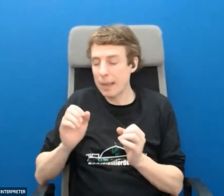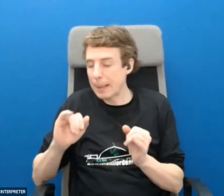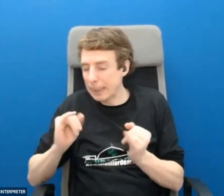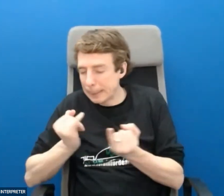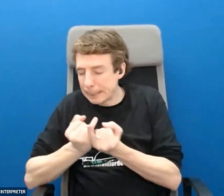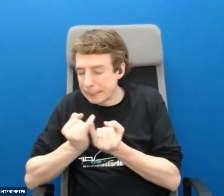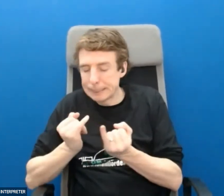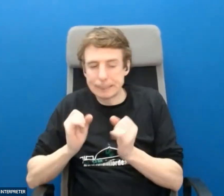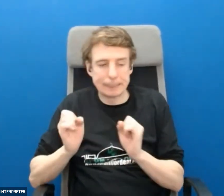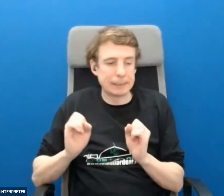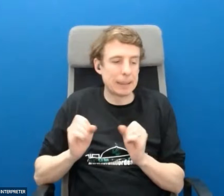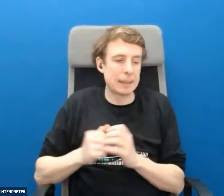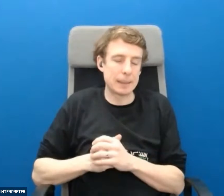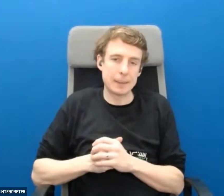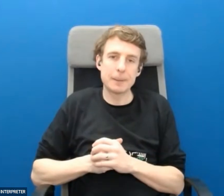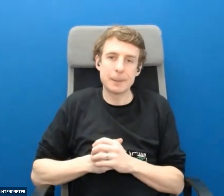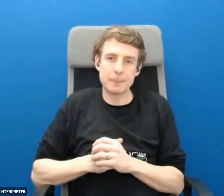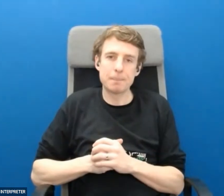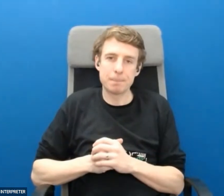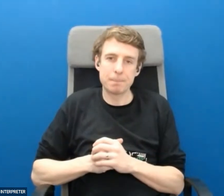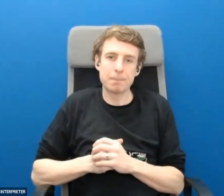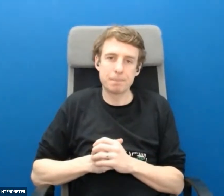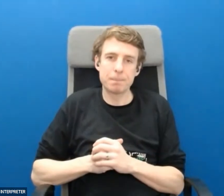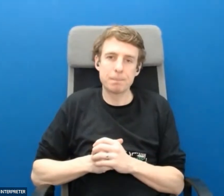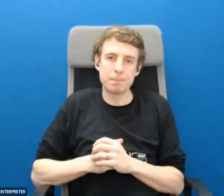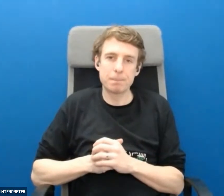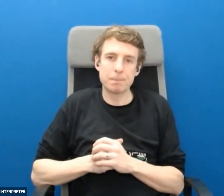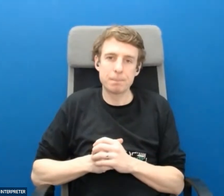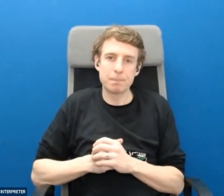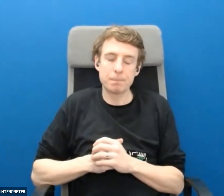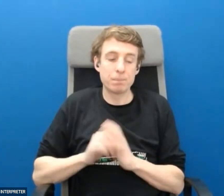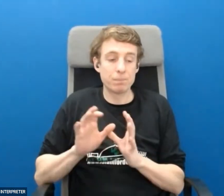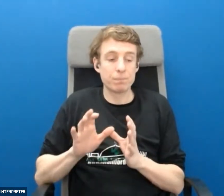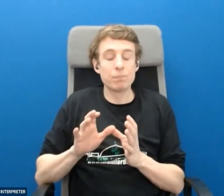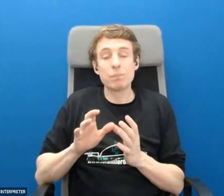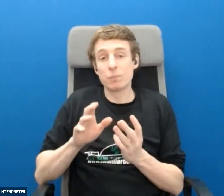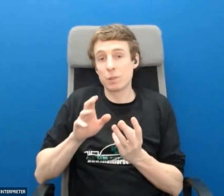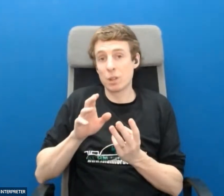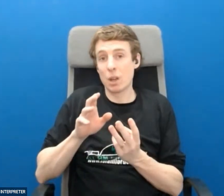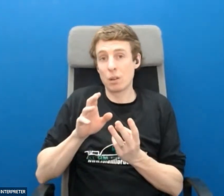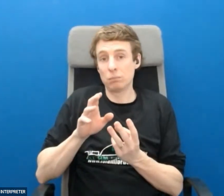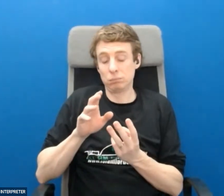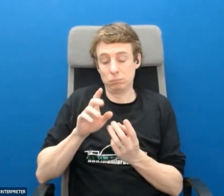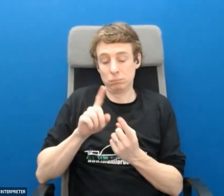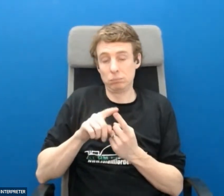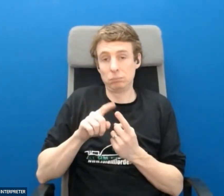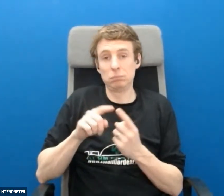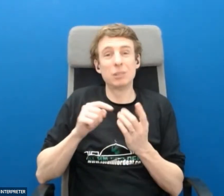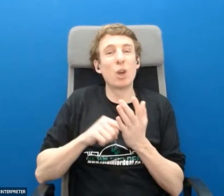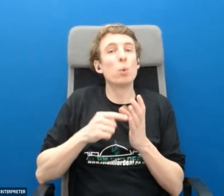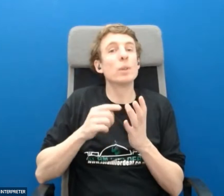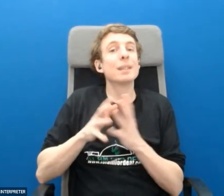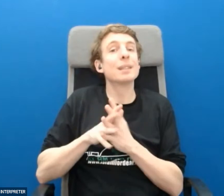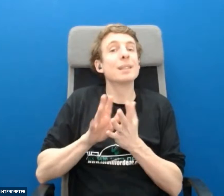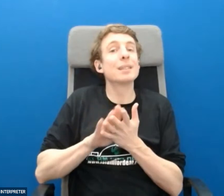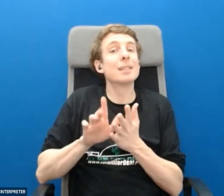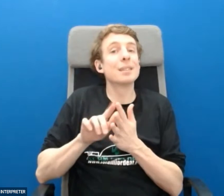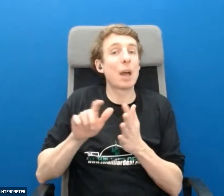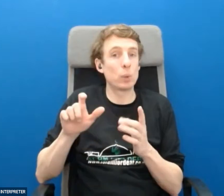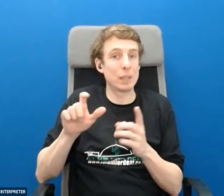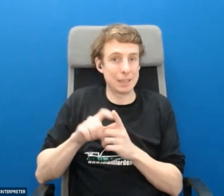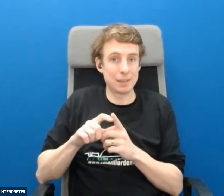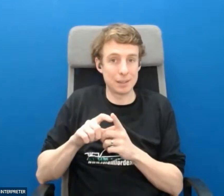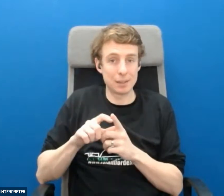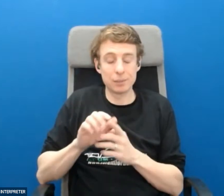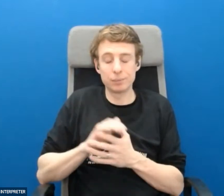So that's the end of the first of these three categories of Tawheed, of Allah's Lordship. So we'll move